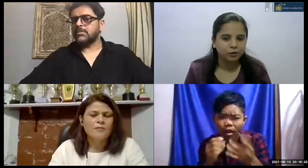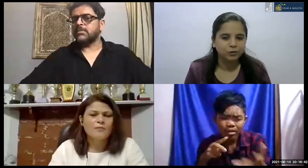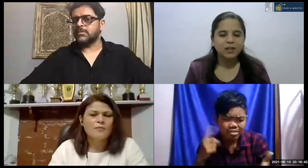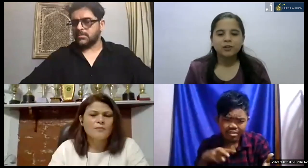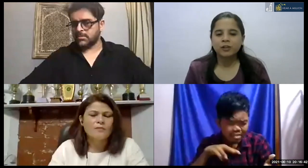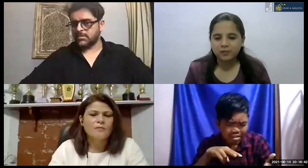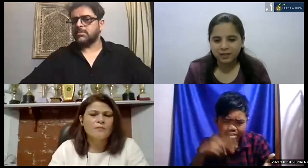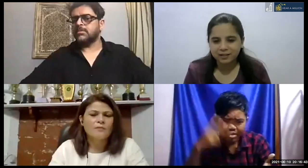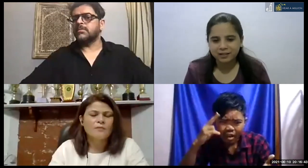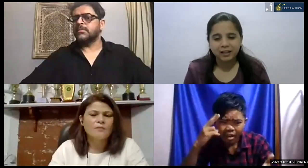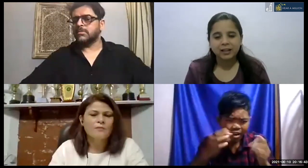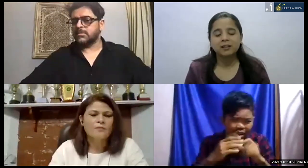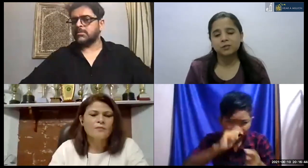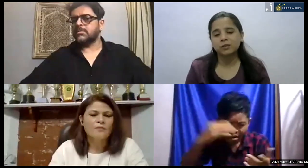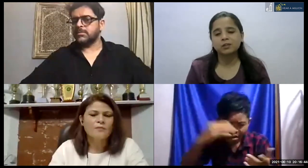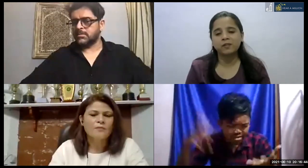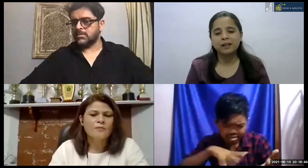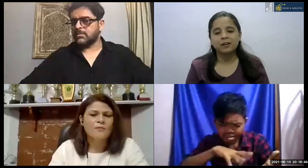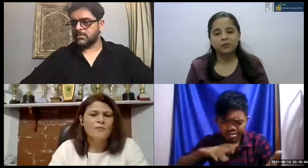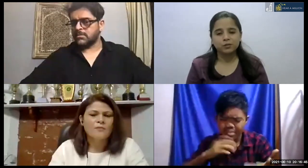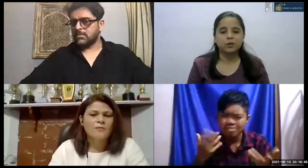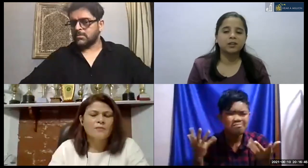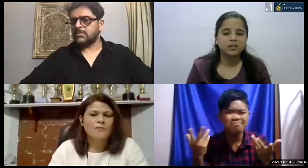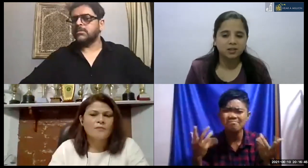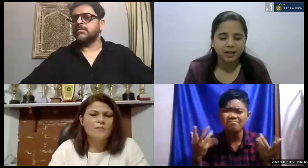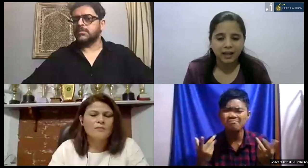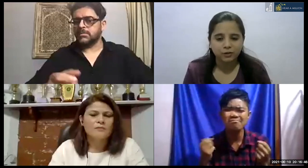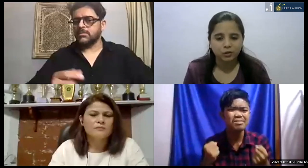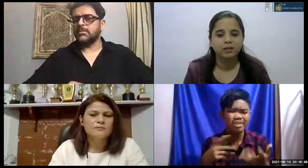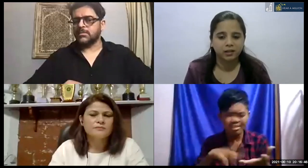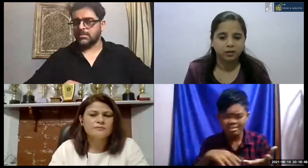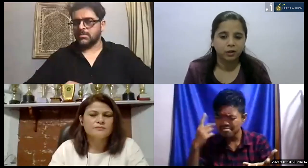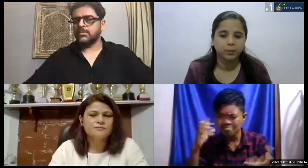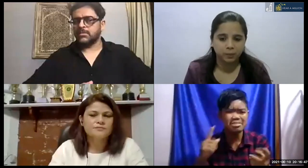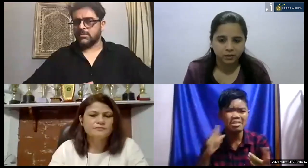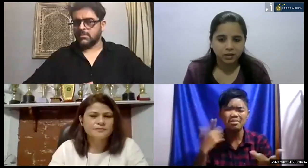Writing also. The students feel confused. What the teacher just